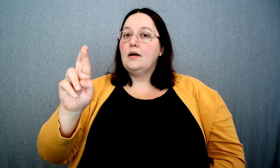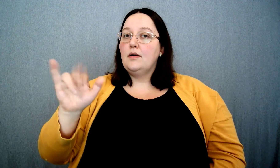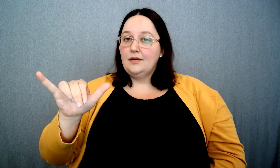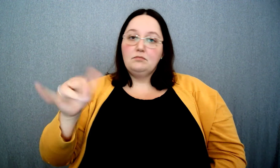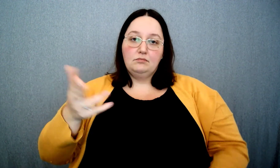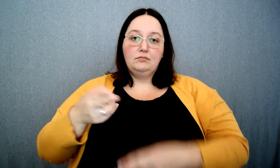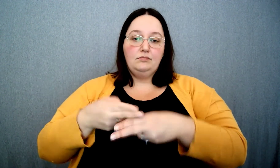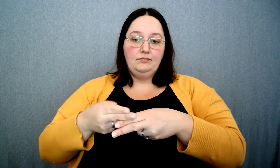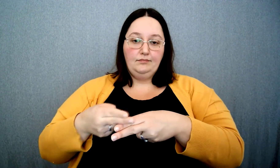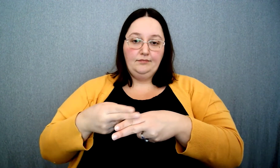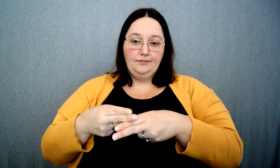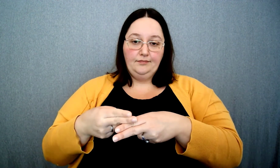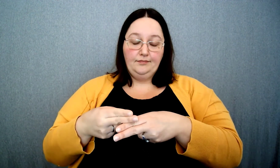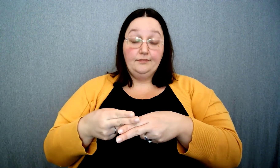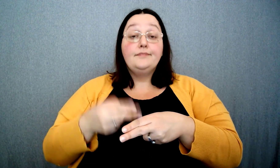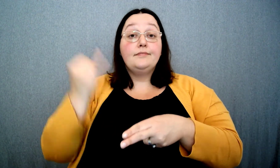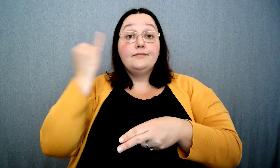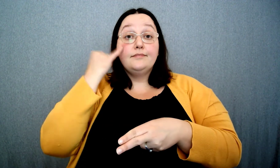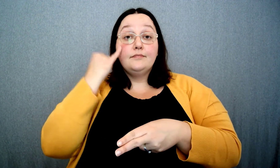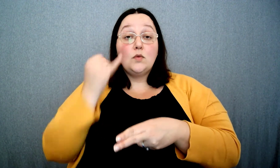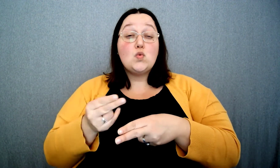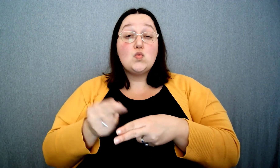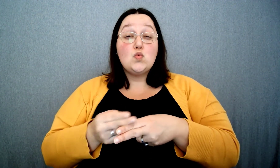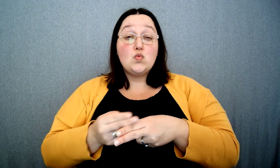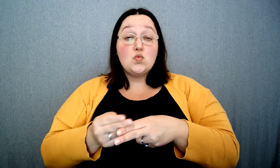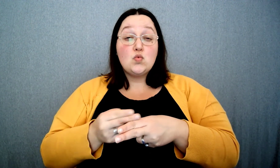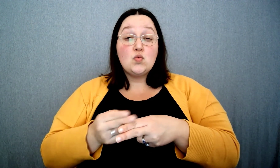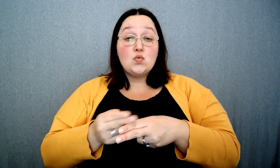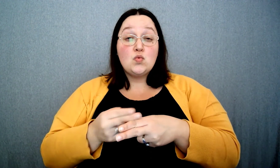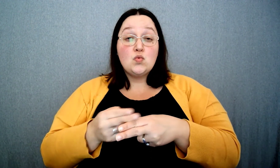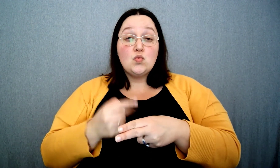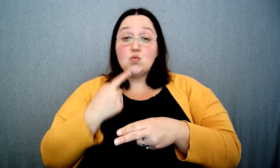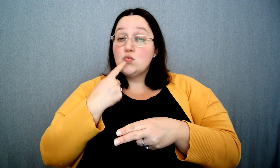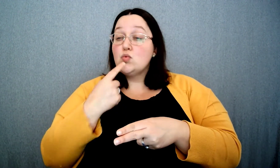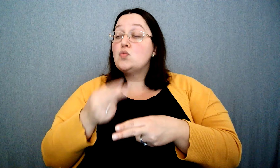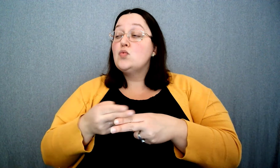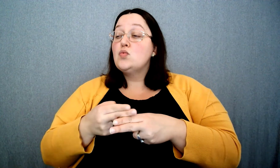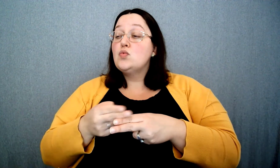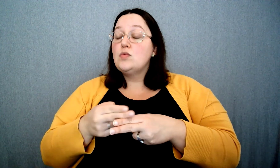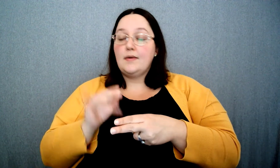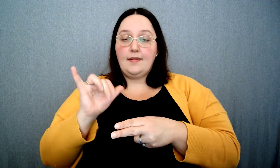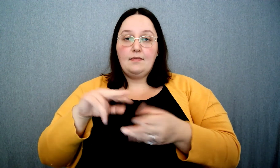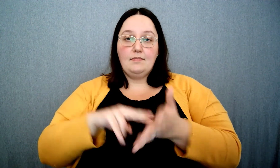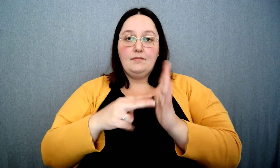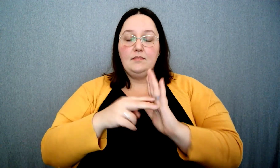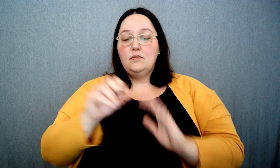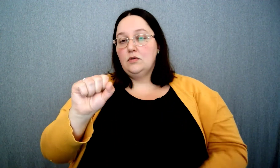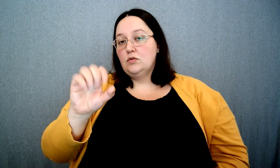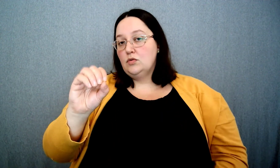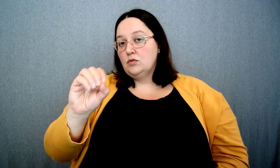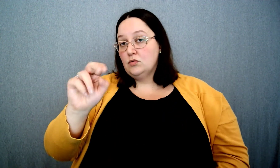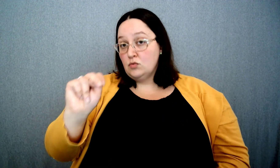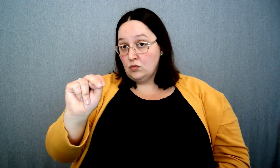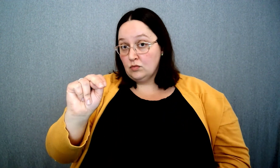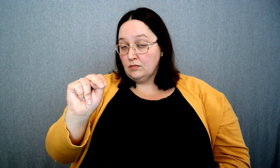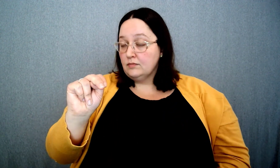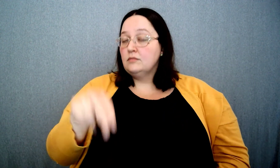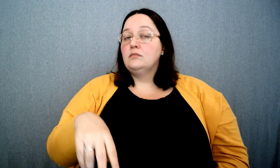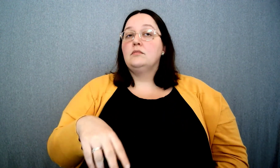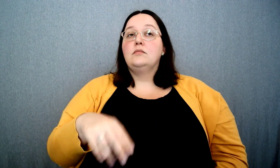you'll sign it this way. If you do the oo mouth morpheme while signing short, that means soon, as